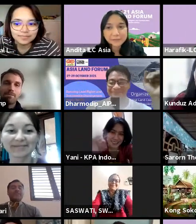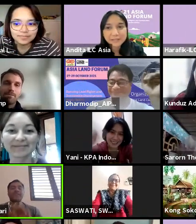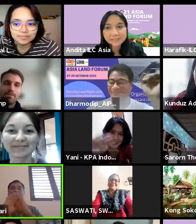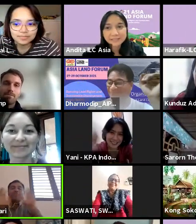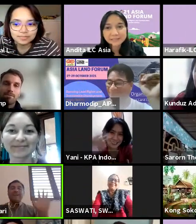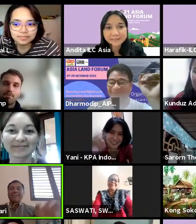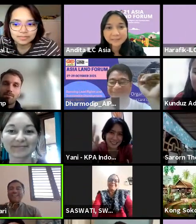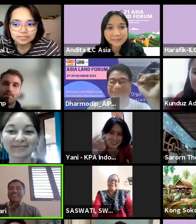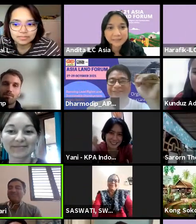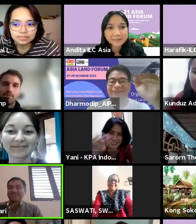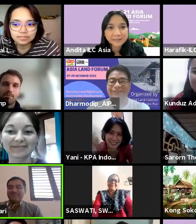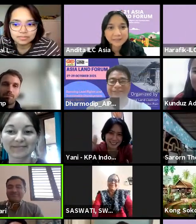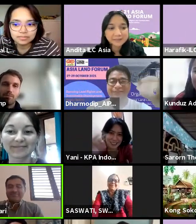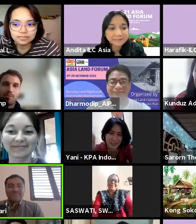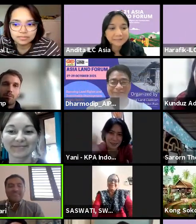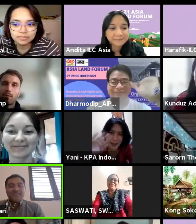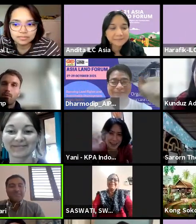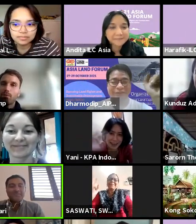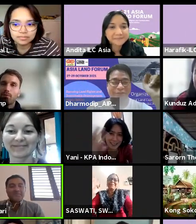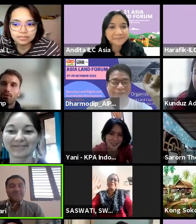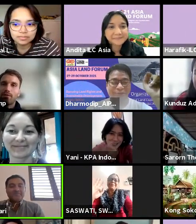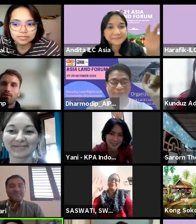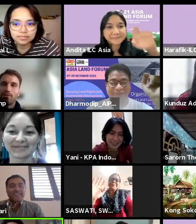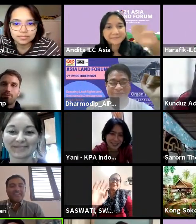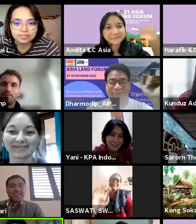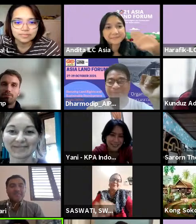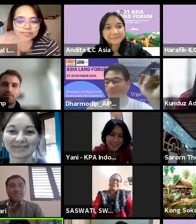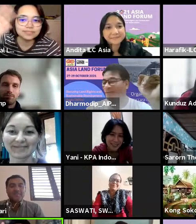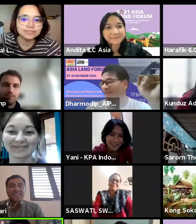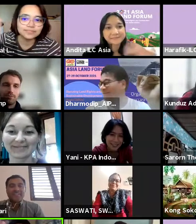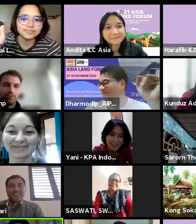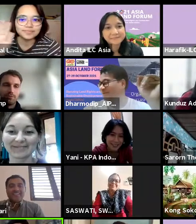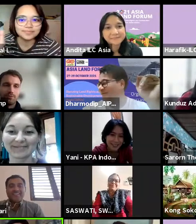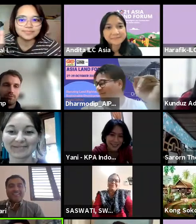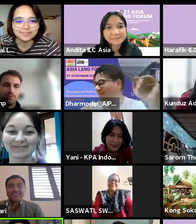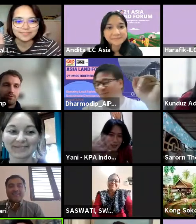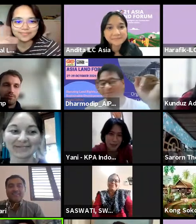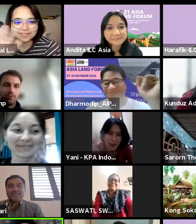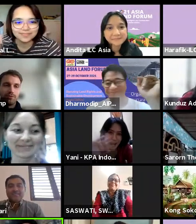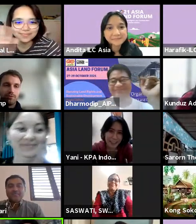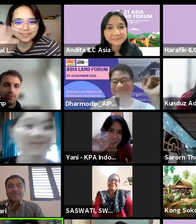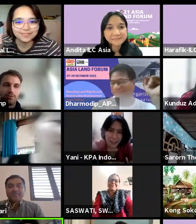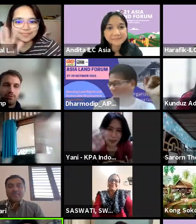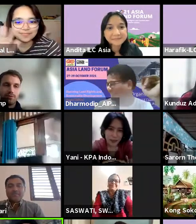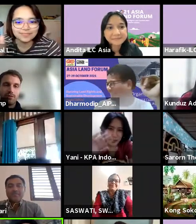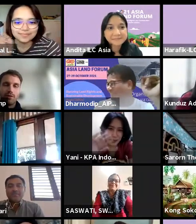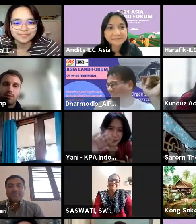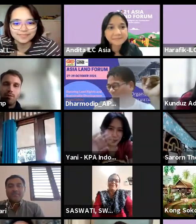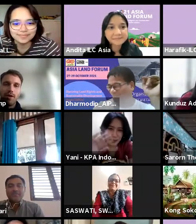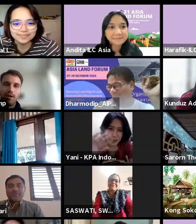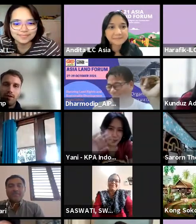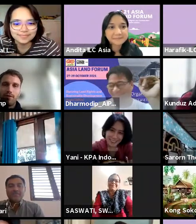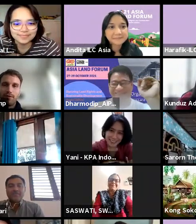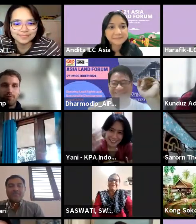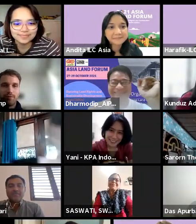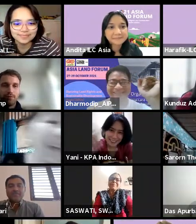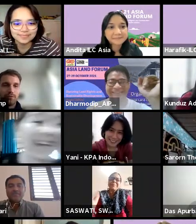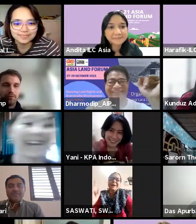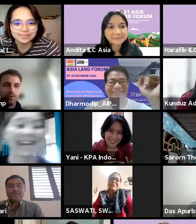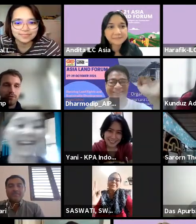Thank you. Thank you. Bye. Thank you. Bye-bye. Thank you. Bye-bye. Thank you. Bye. Thank you.